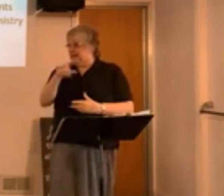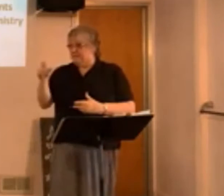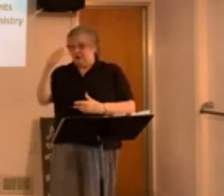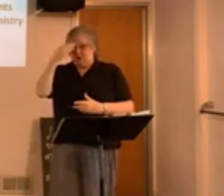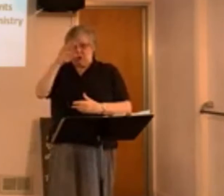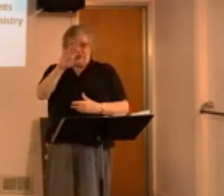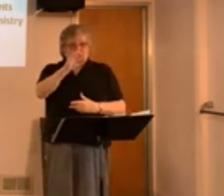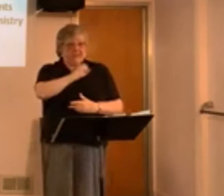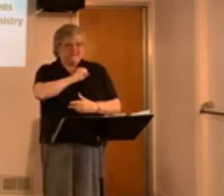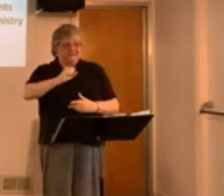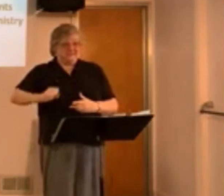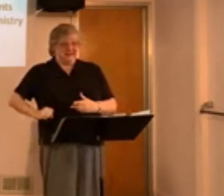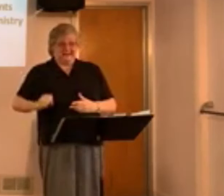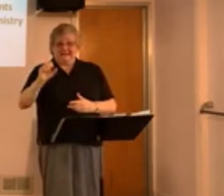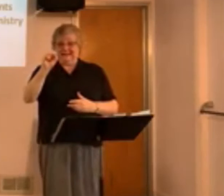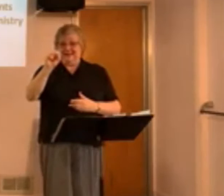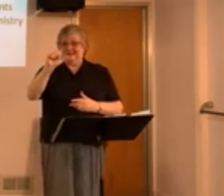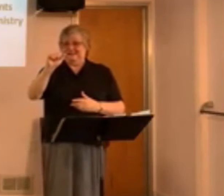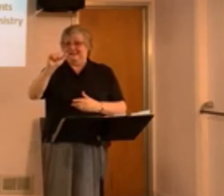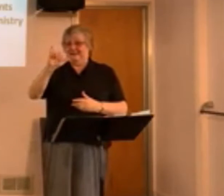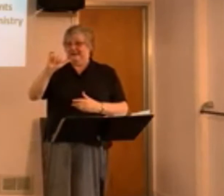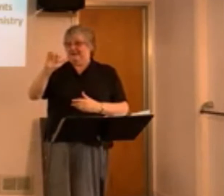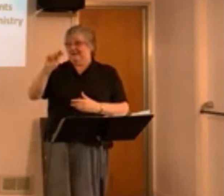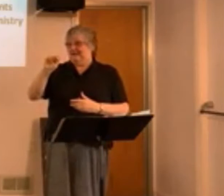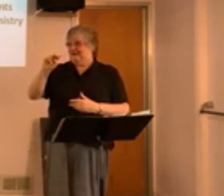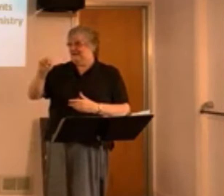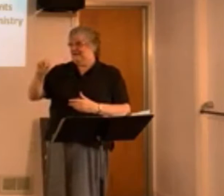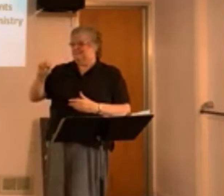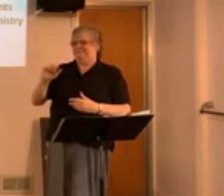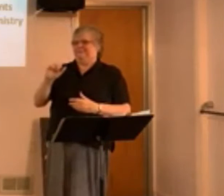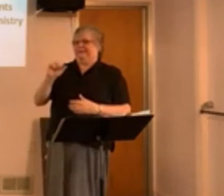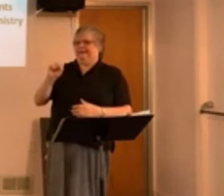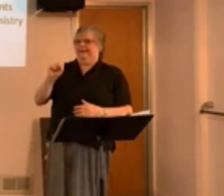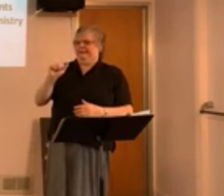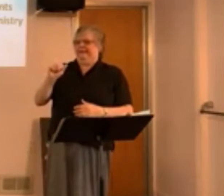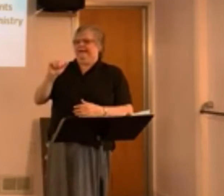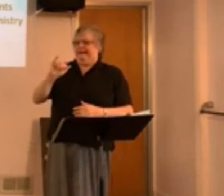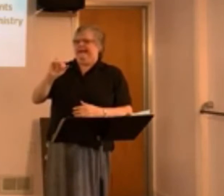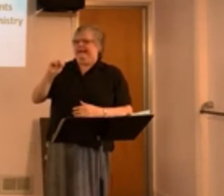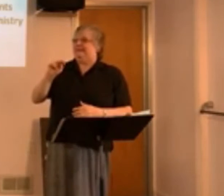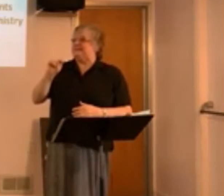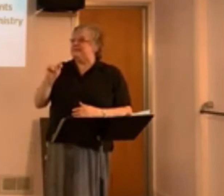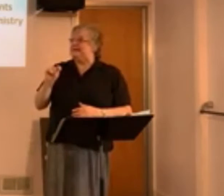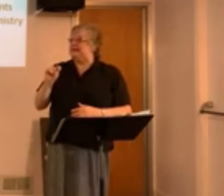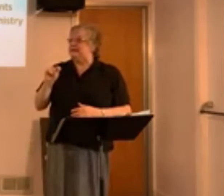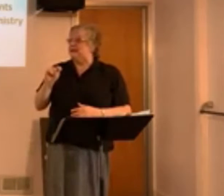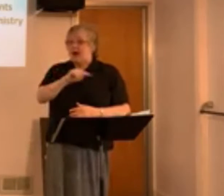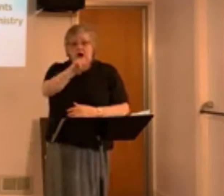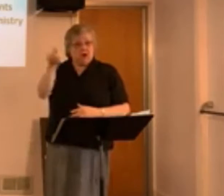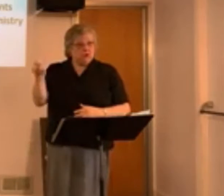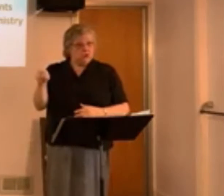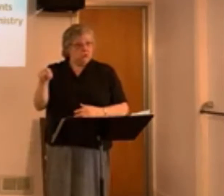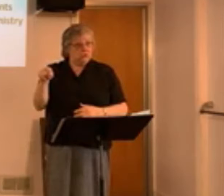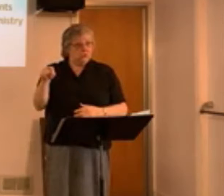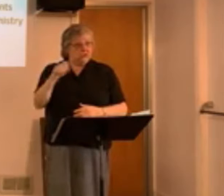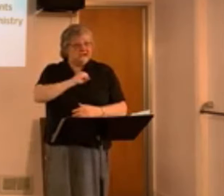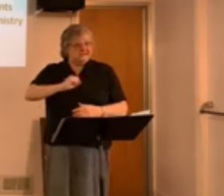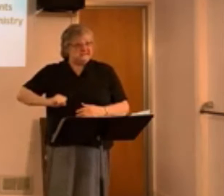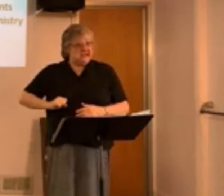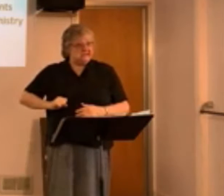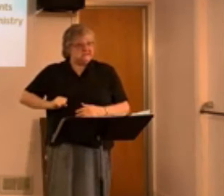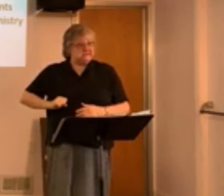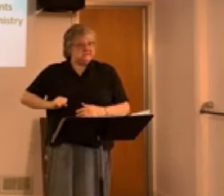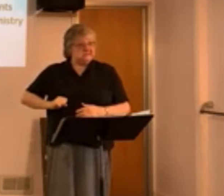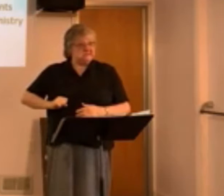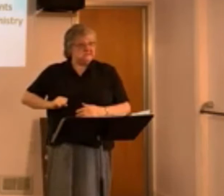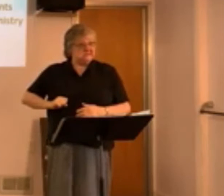saint, because we traditionally think of a saint as one who's been martyred, who's given their life for the cause of Christ. But